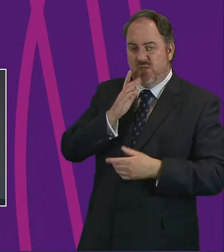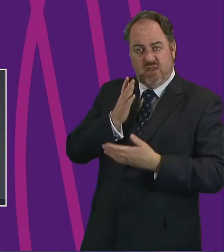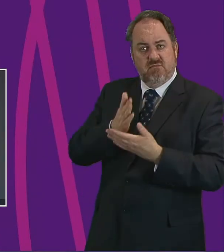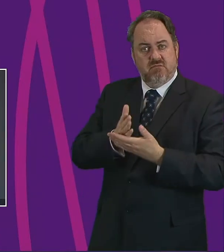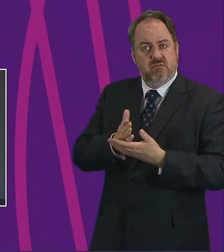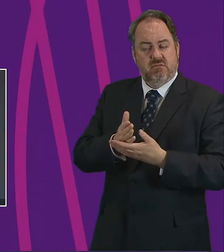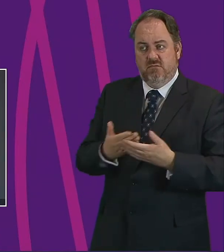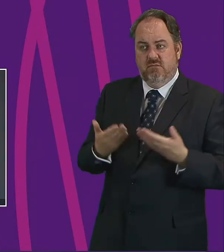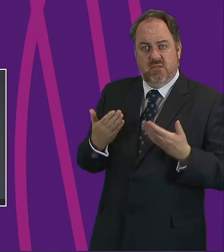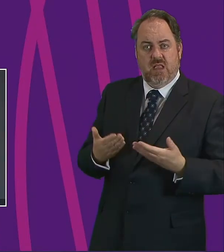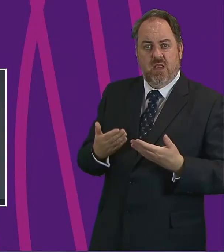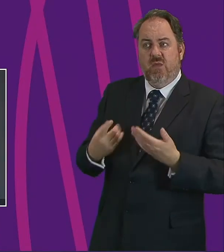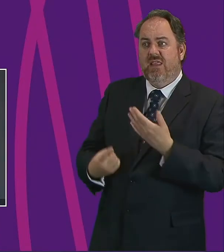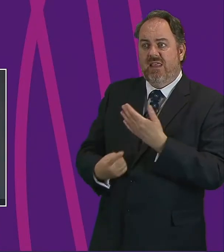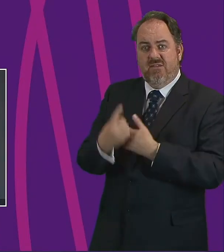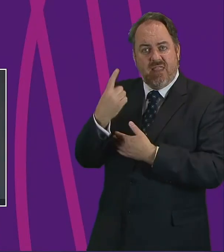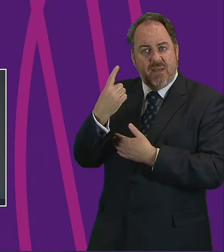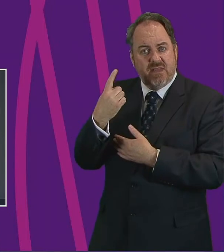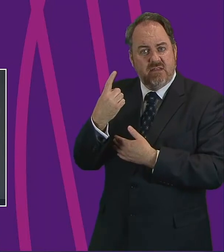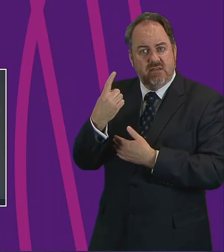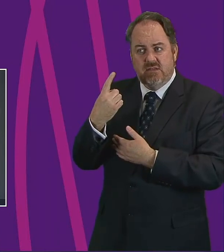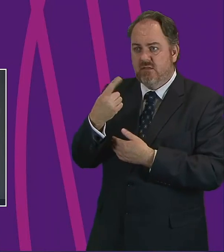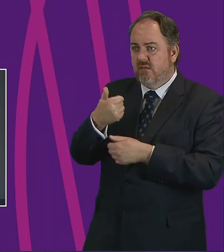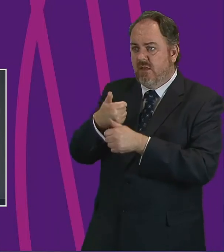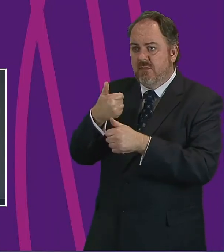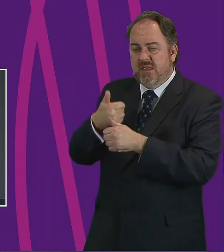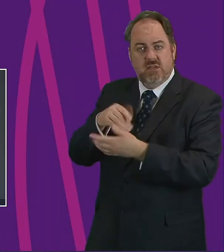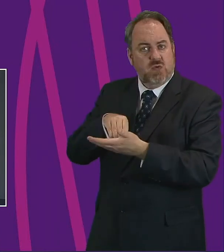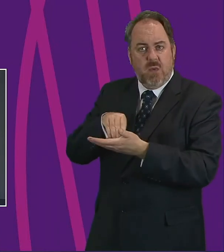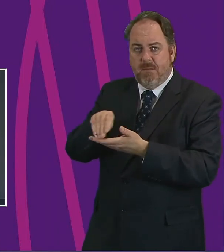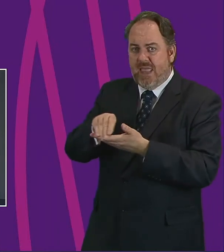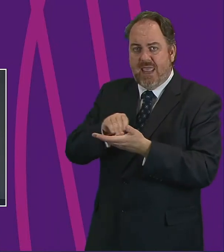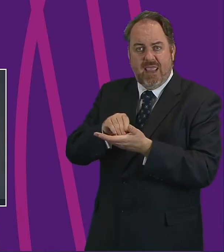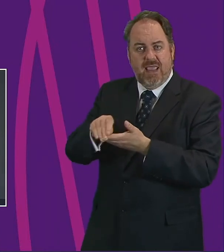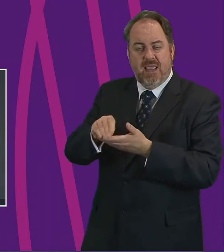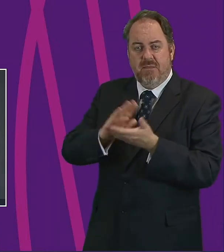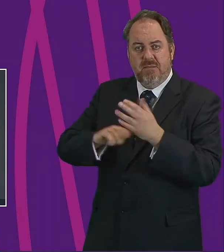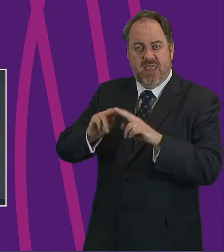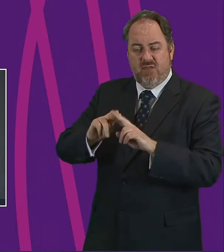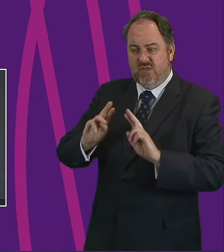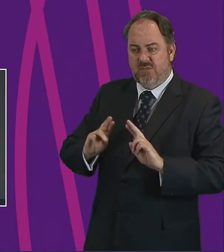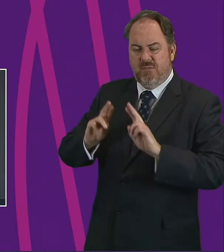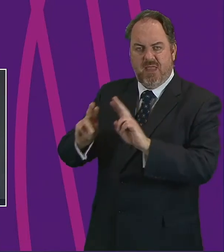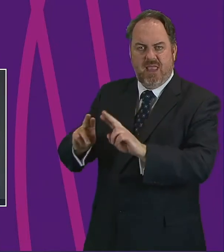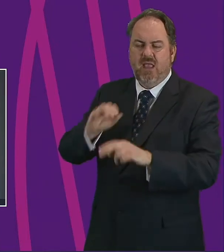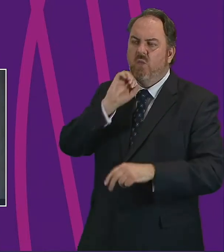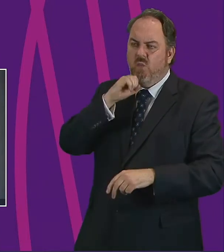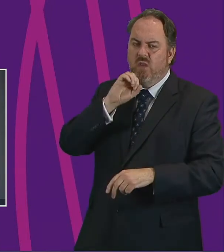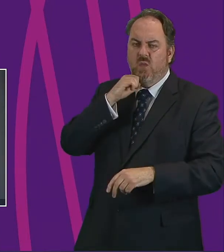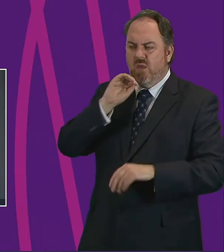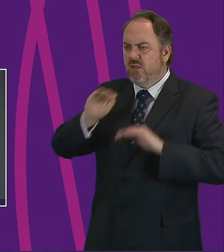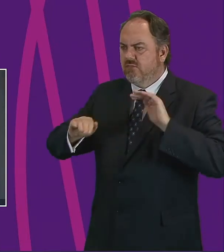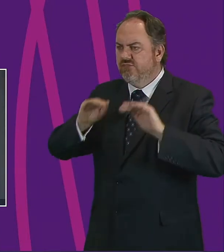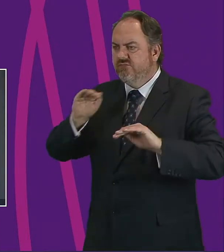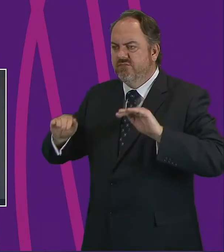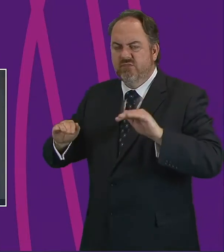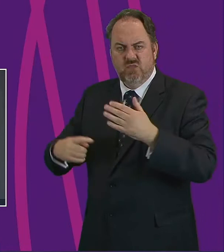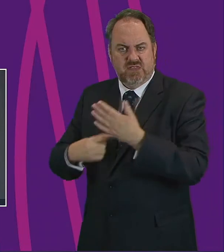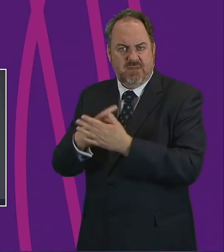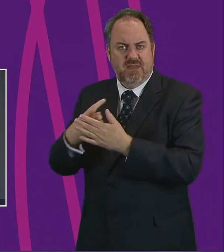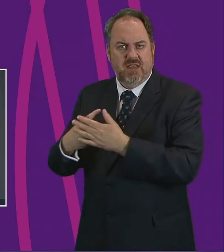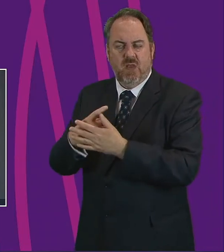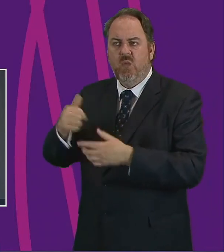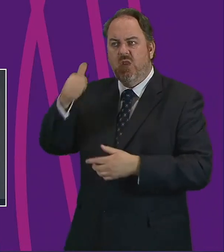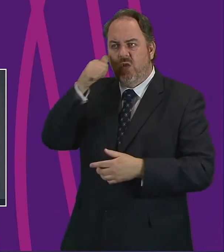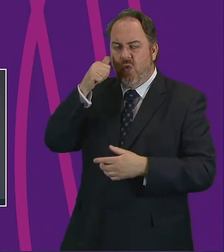will pursue that issue with our local authority colleagues. There will be, I'm conscious of the fact that many